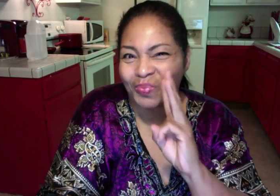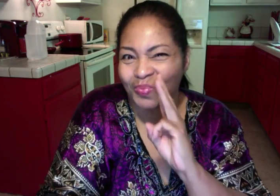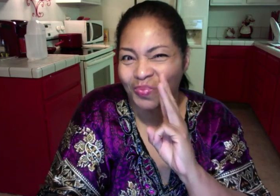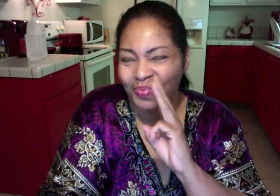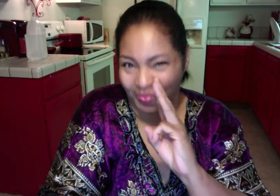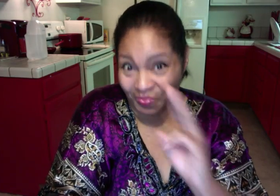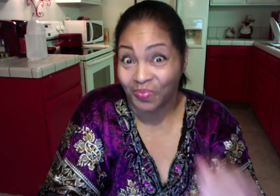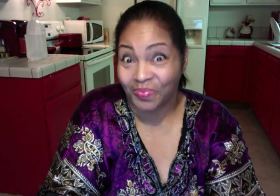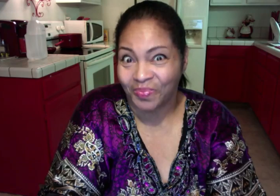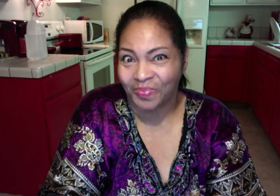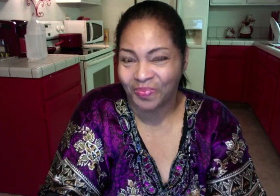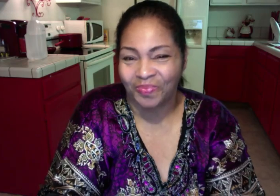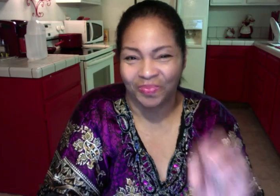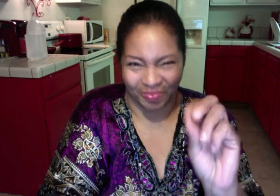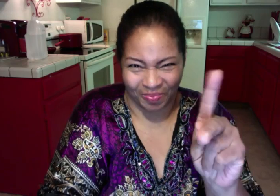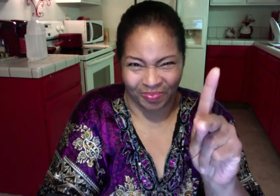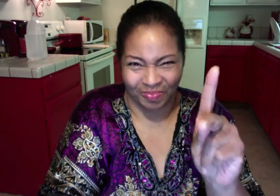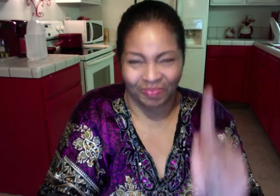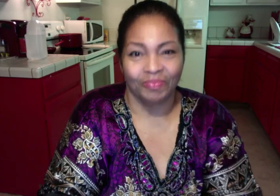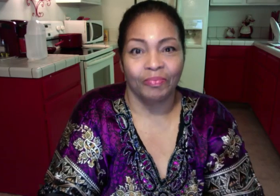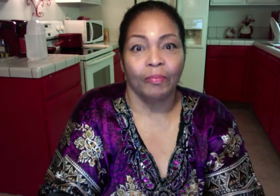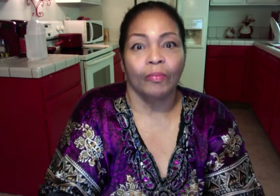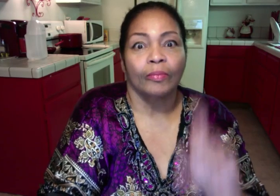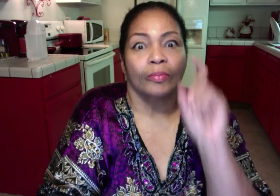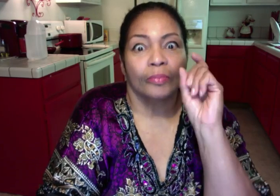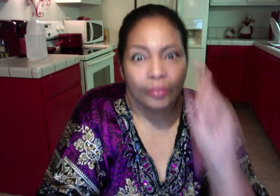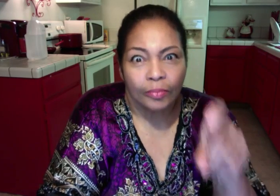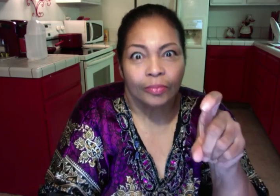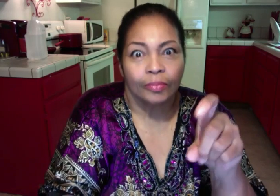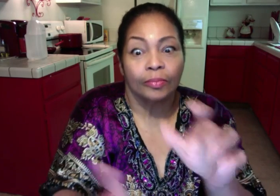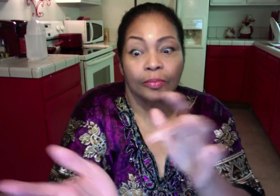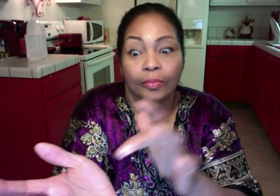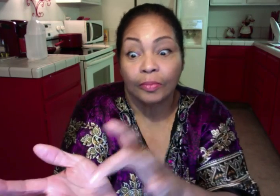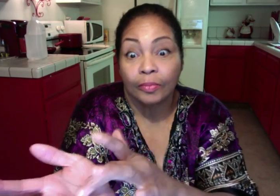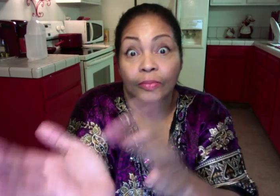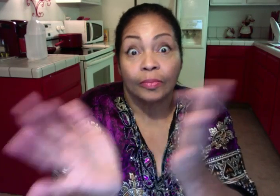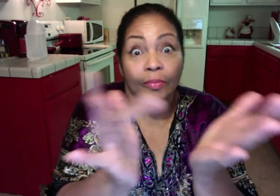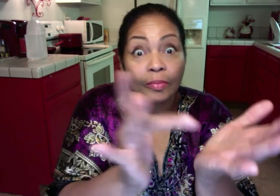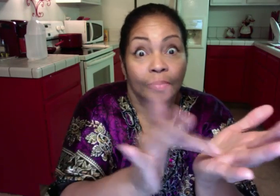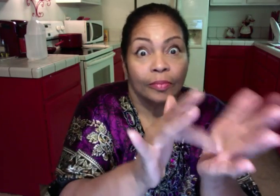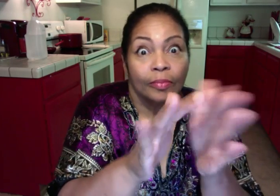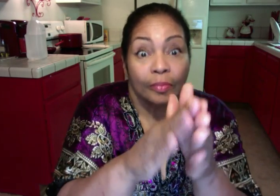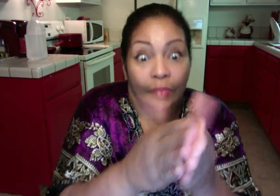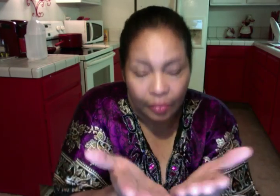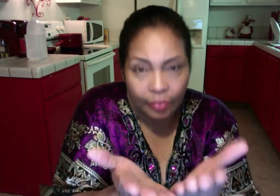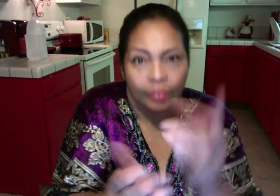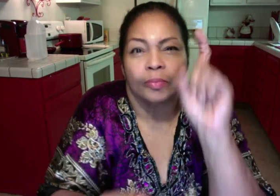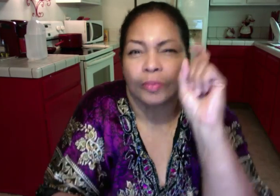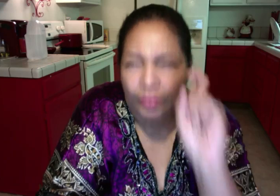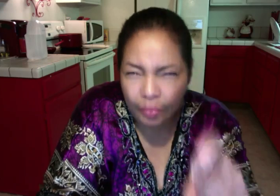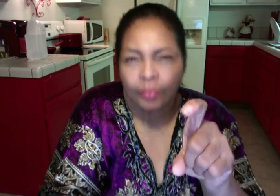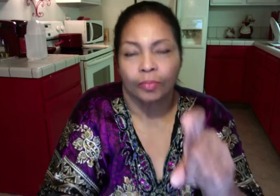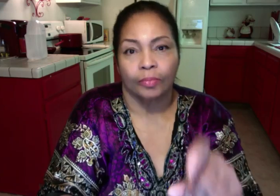immersion. Get baptized. And whatever you do, get a Bible. You need that Bible because